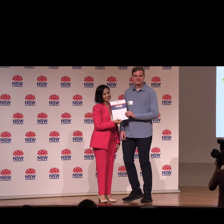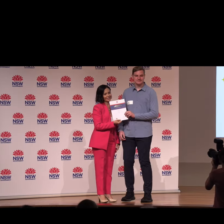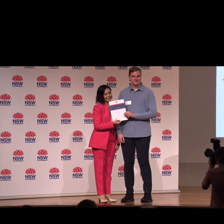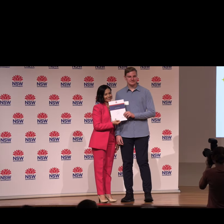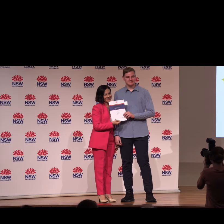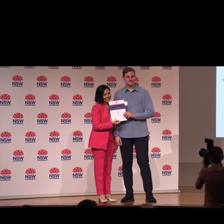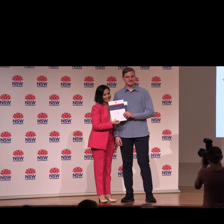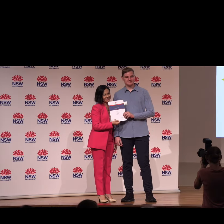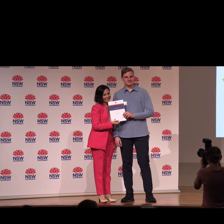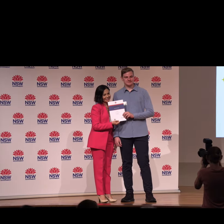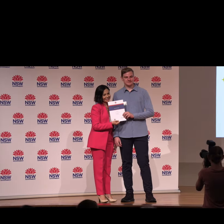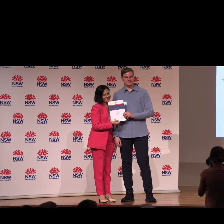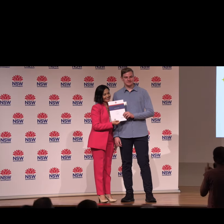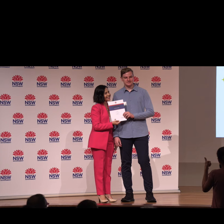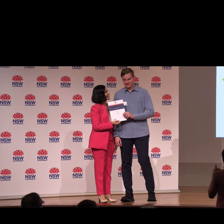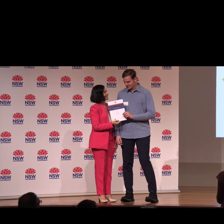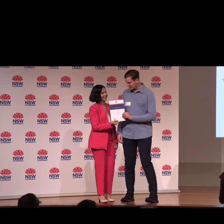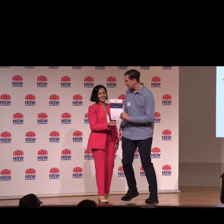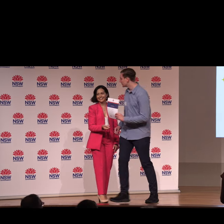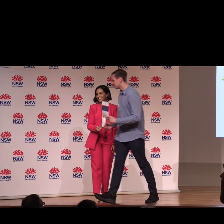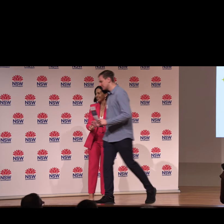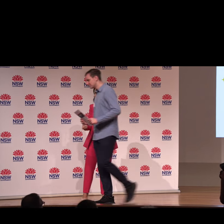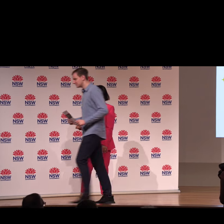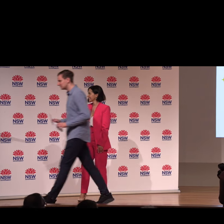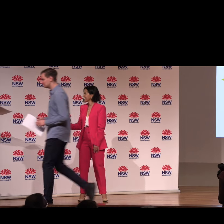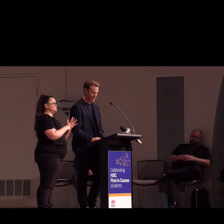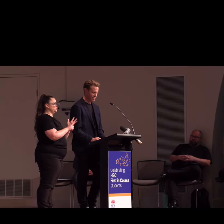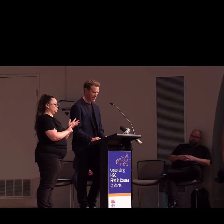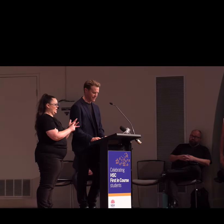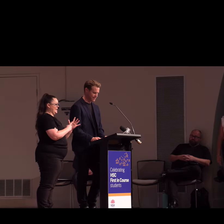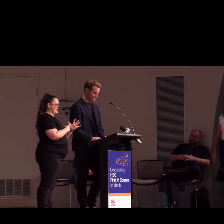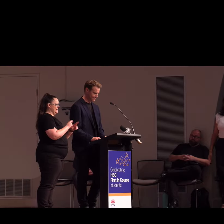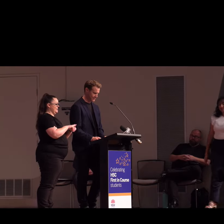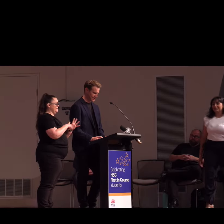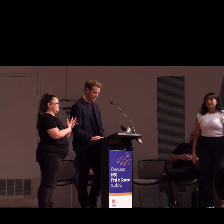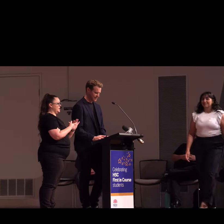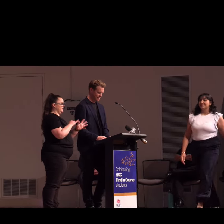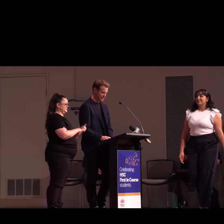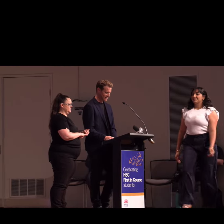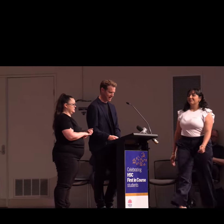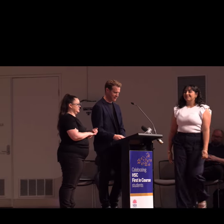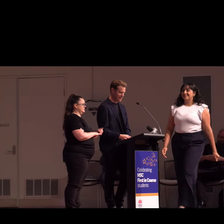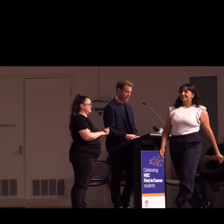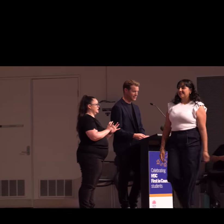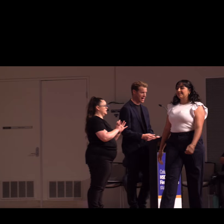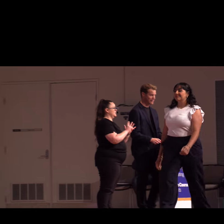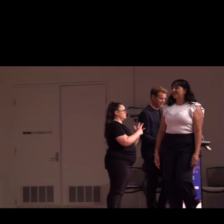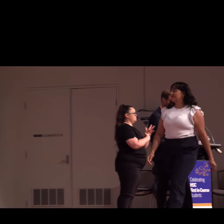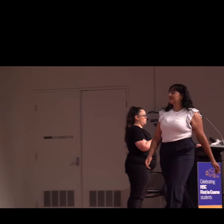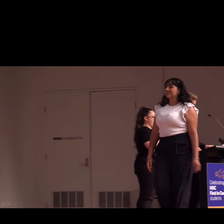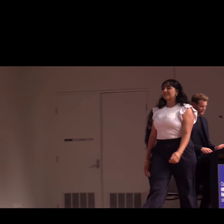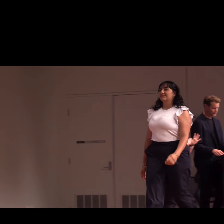In Portuguese Continuers, Ana Julia Farias Borba Paiva, Secondary College of